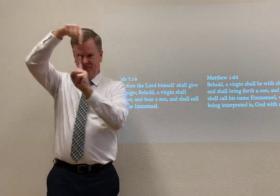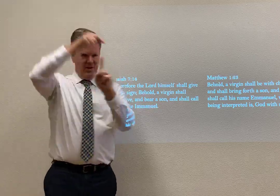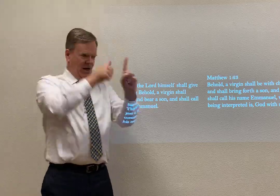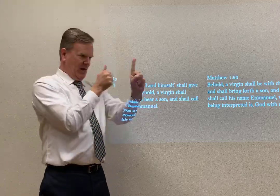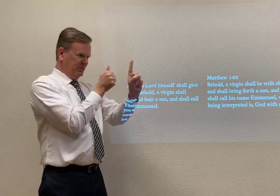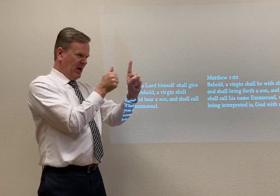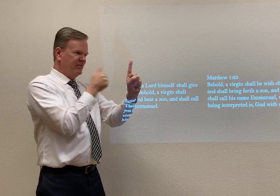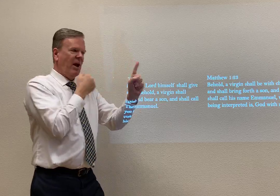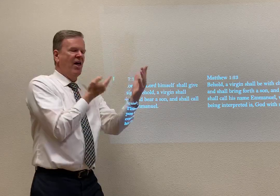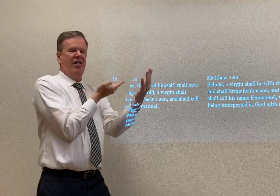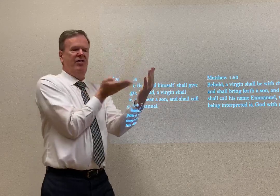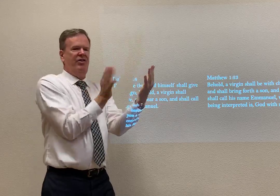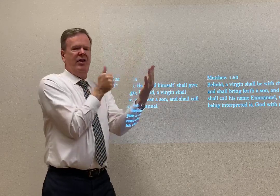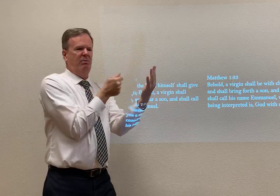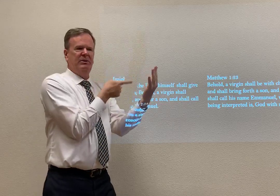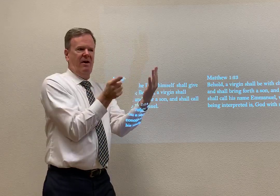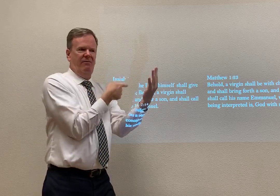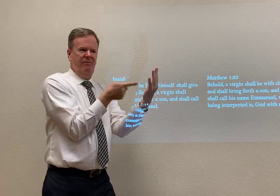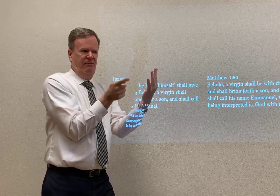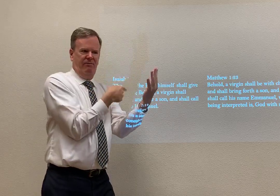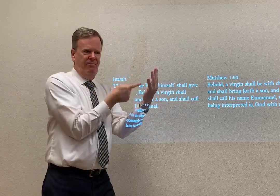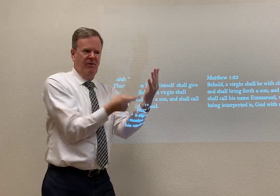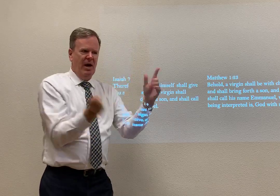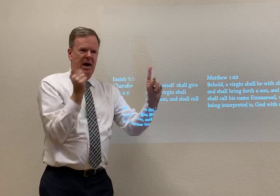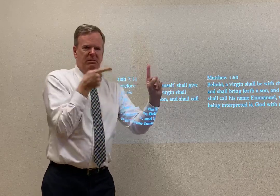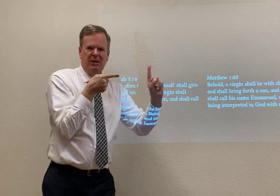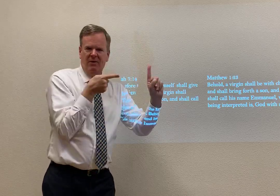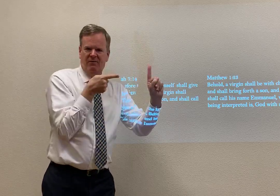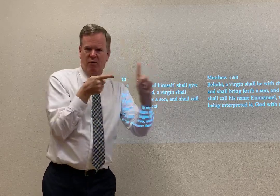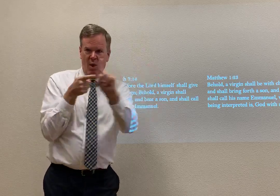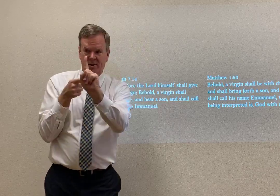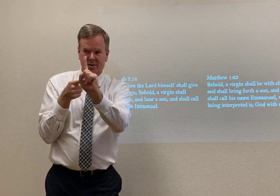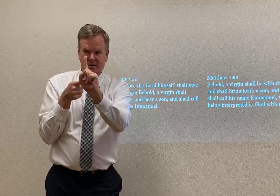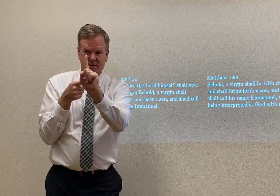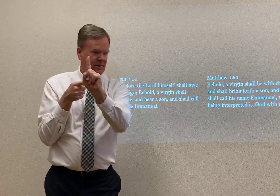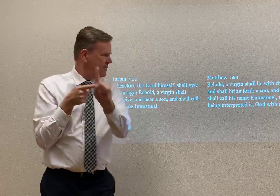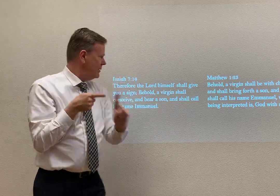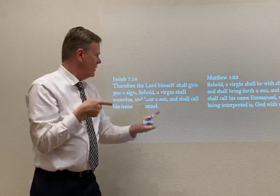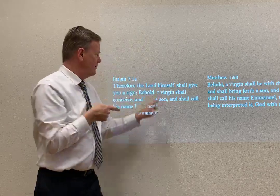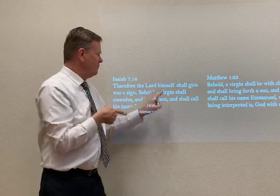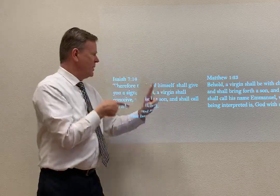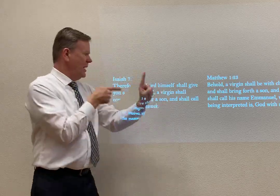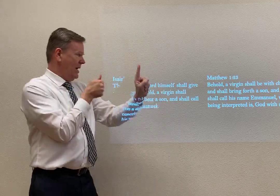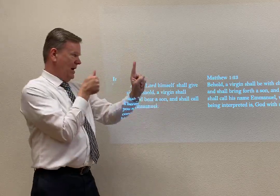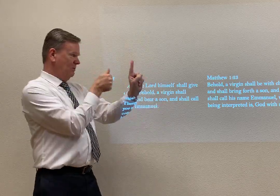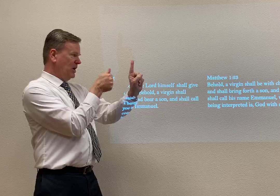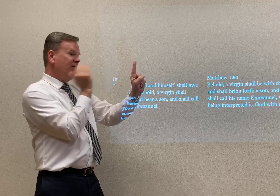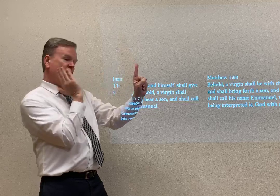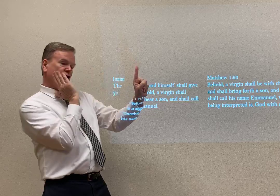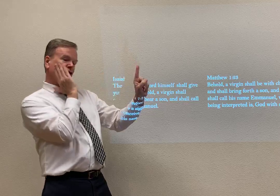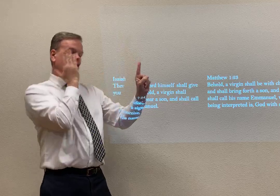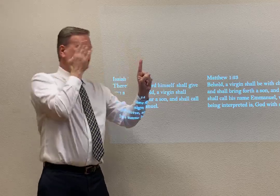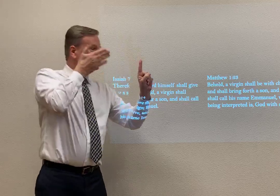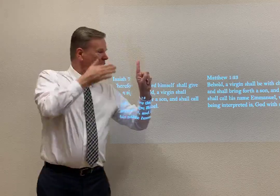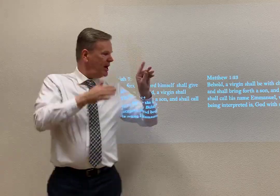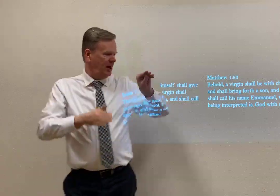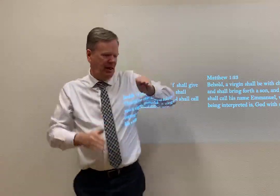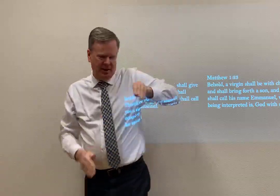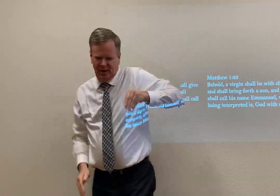the Lord himself, not themselves, himself, okay, referring to the singularity here, the Lord himself